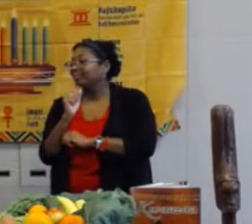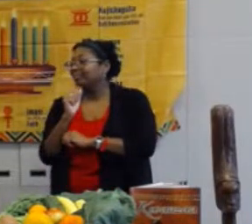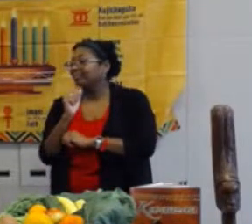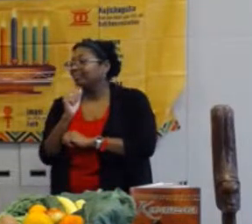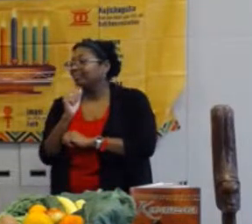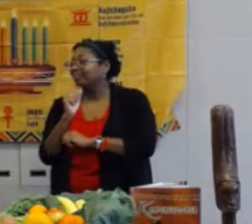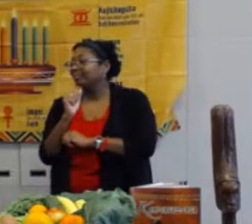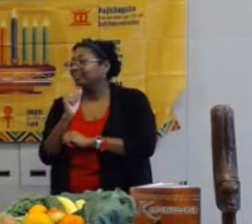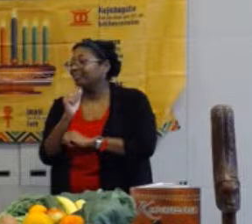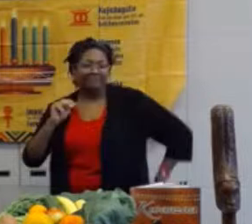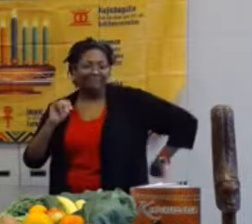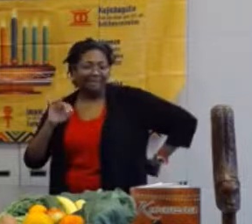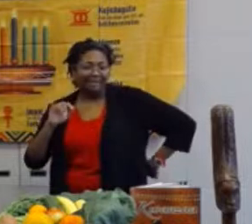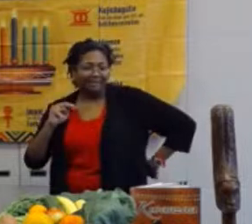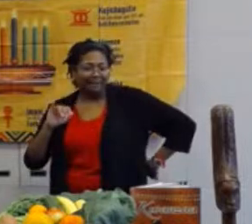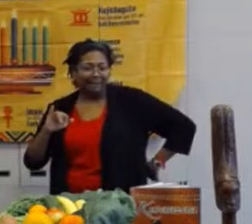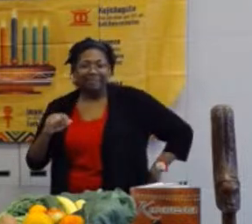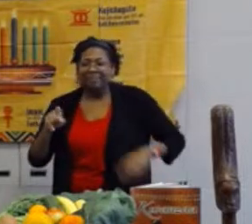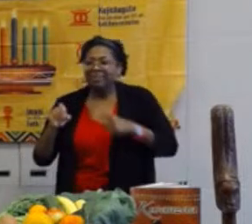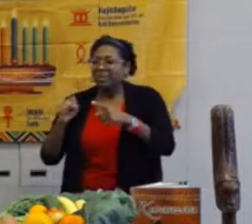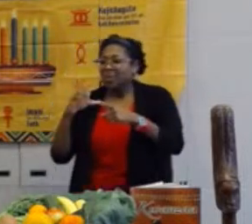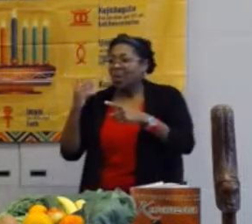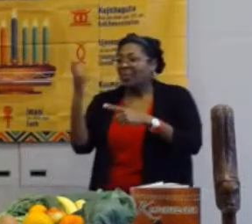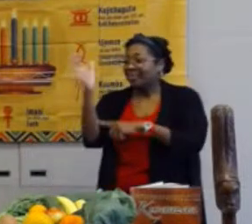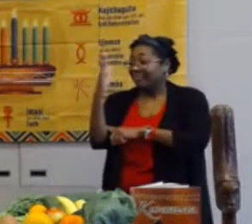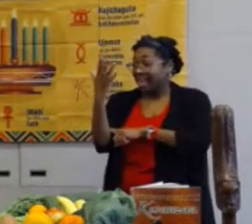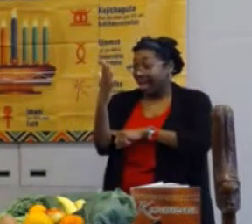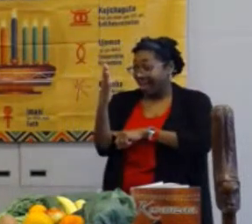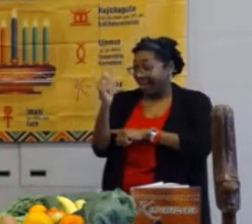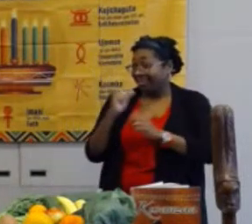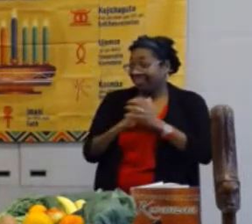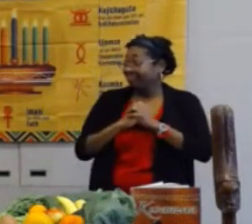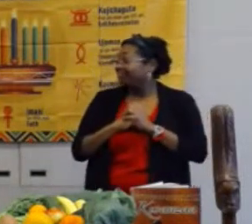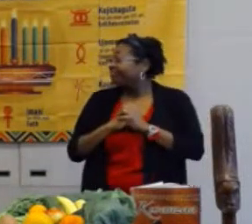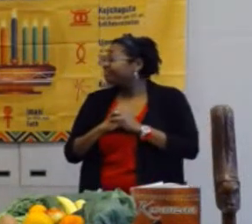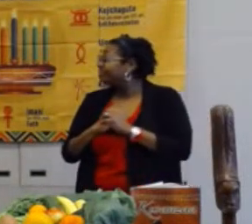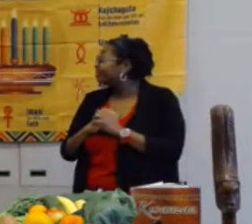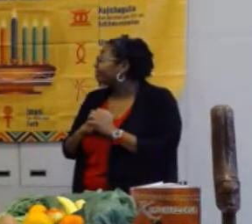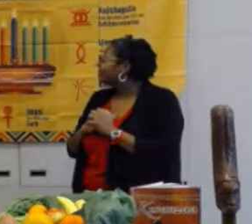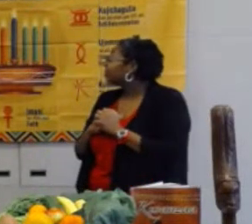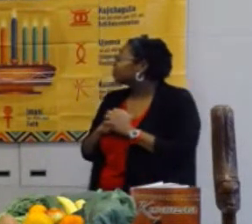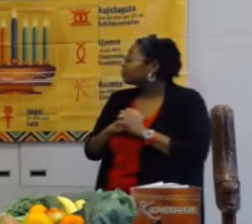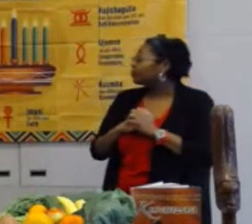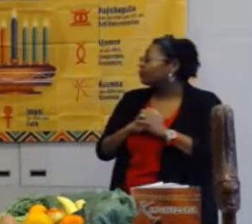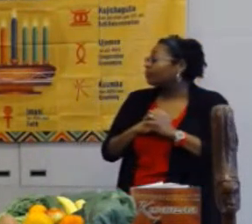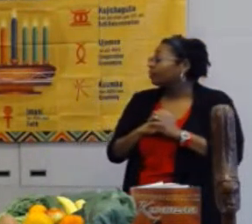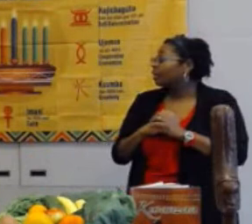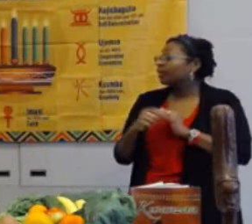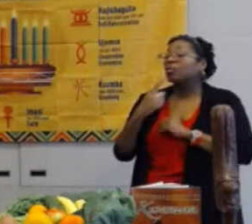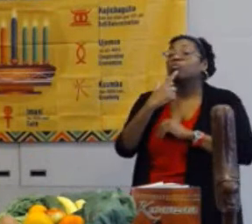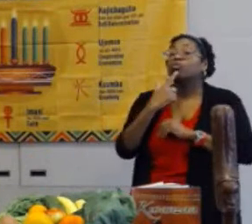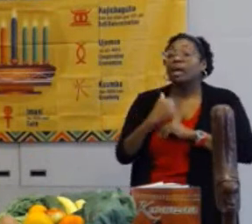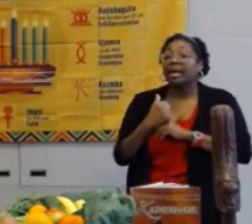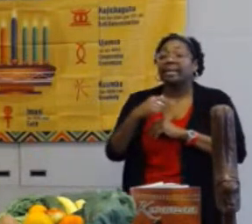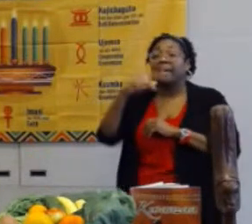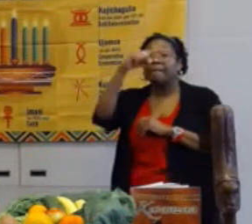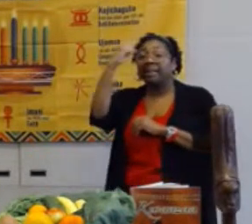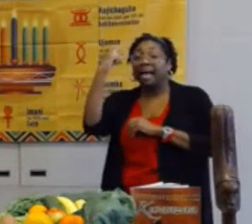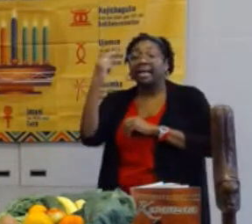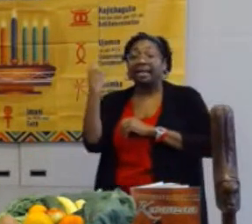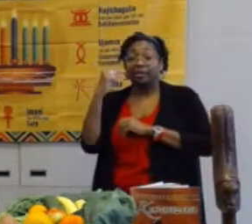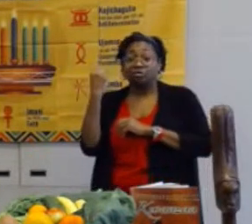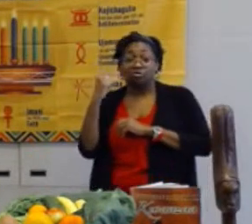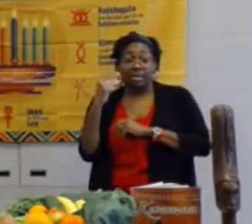my Nene. All right, so the flag, the red, black, and green flag can